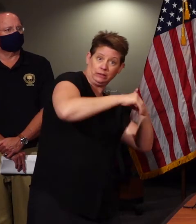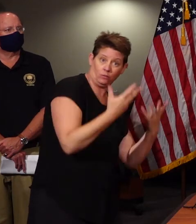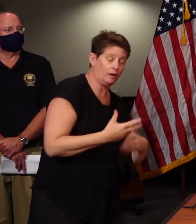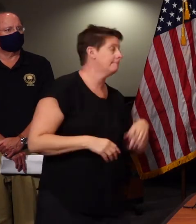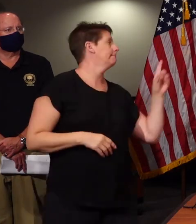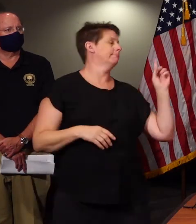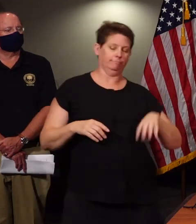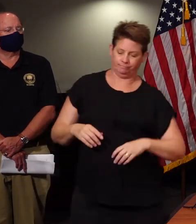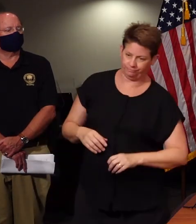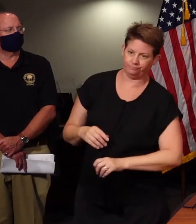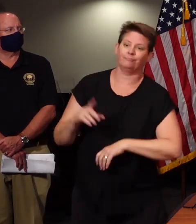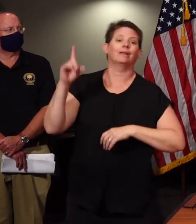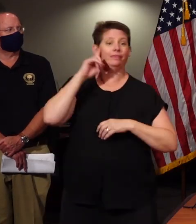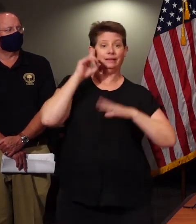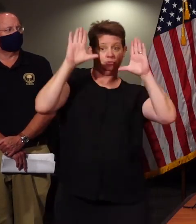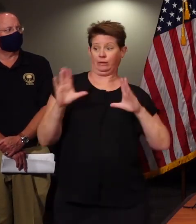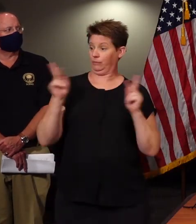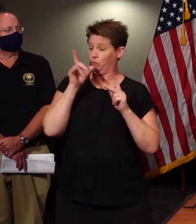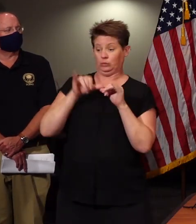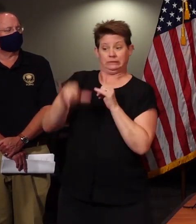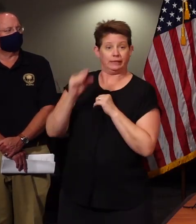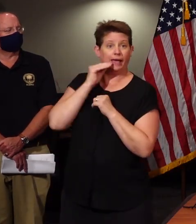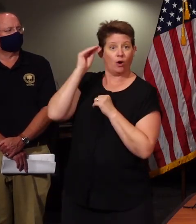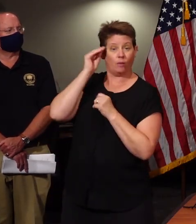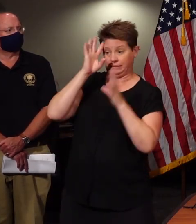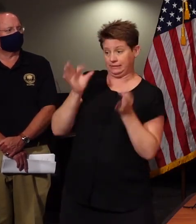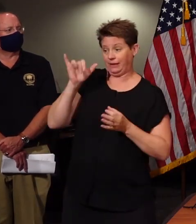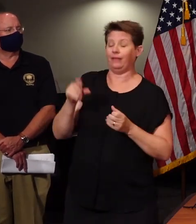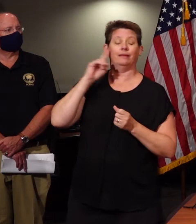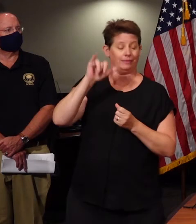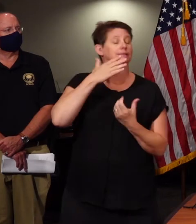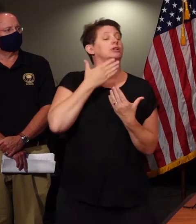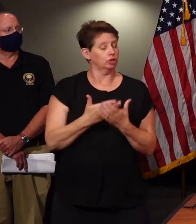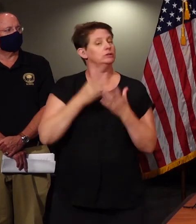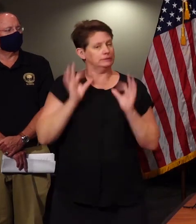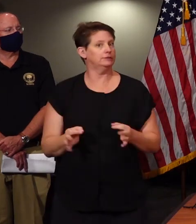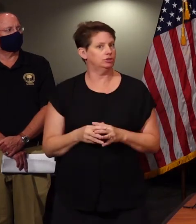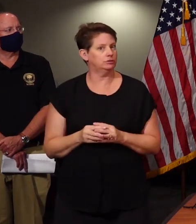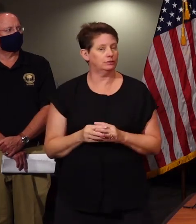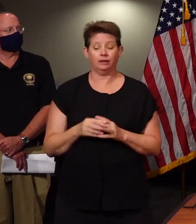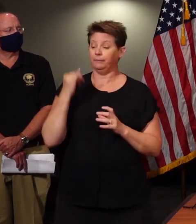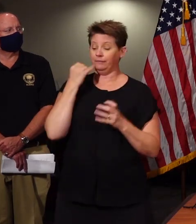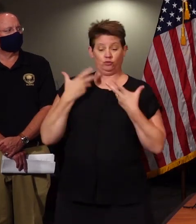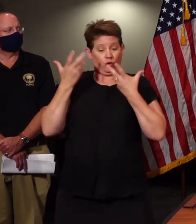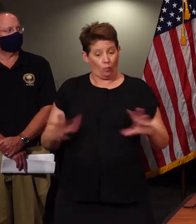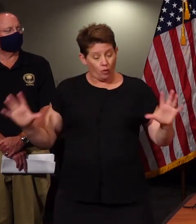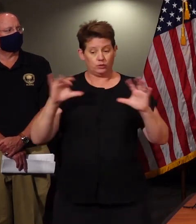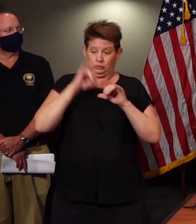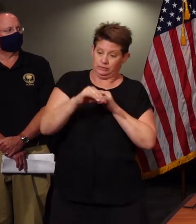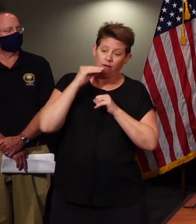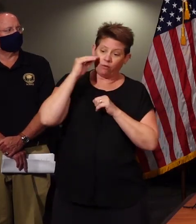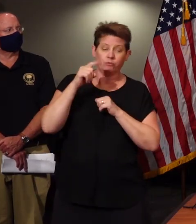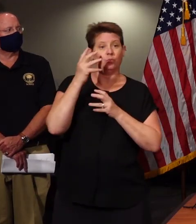Those that would like to stay home and want to make that decision, that is a good decision. But if you don't want to stay home, if you want to go